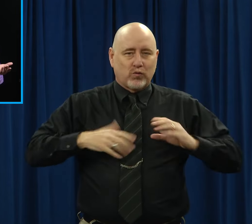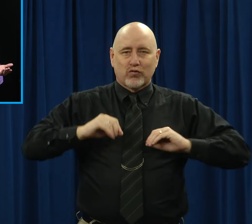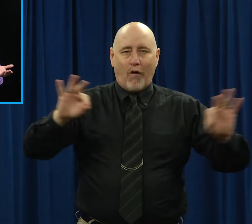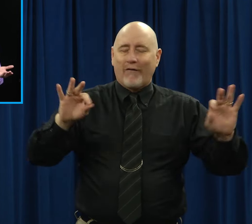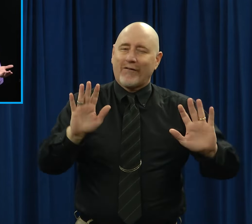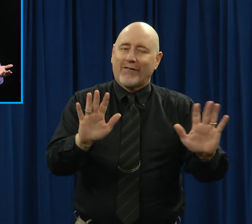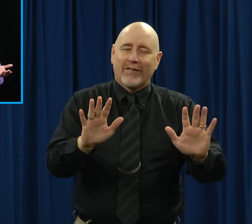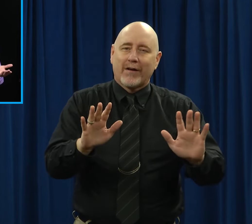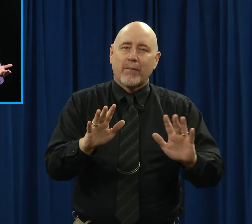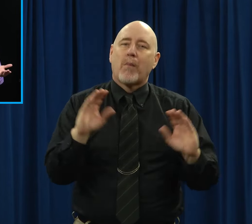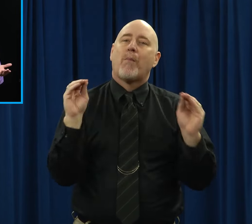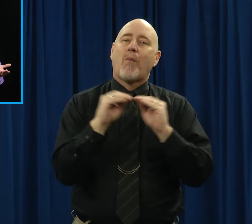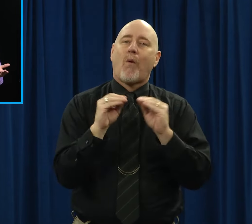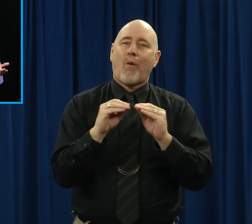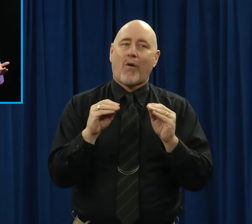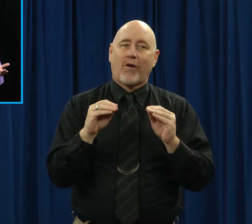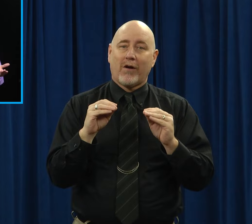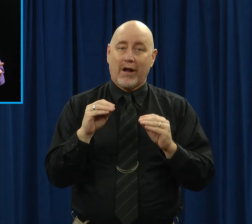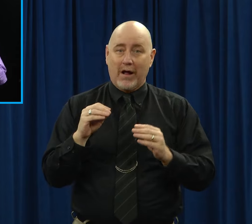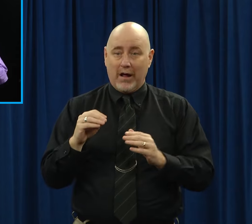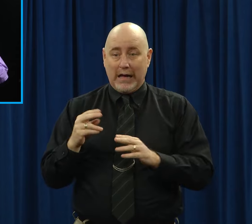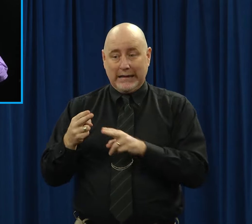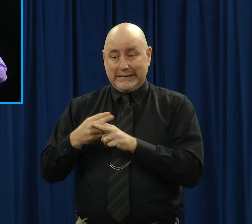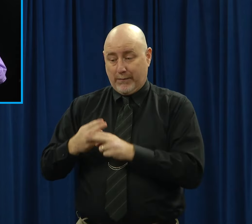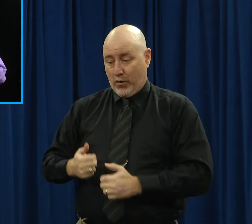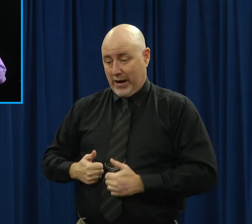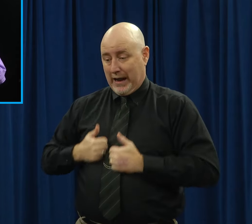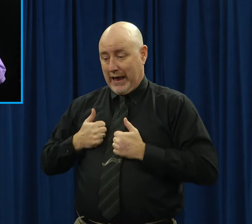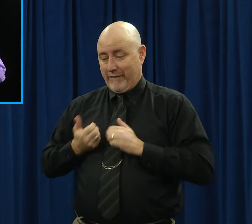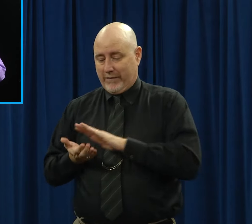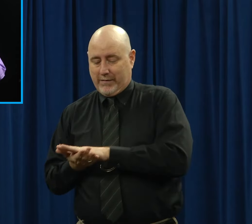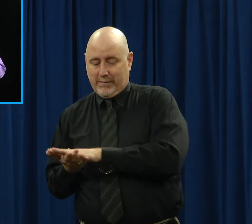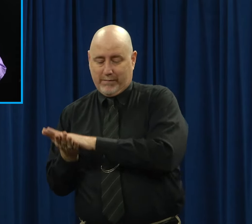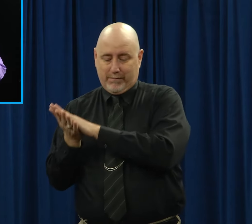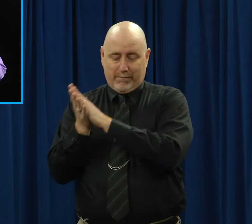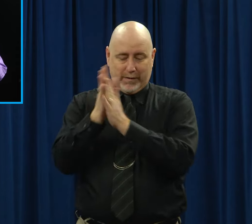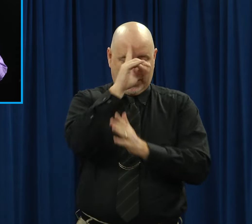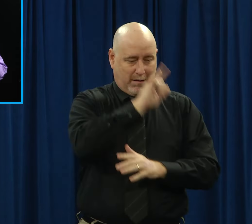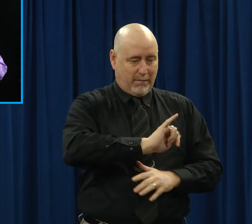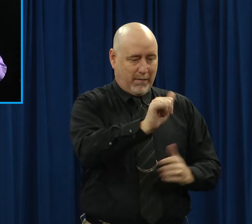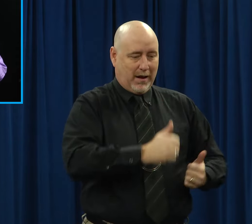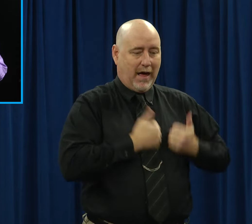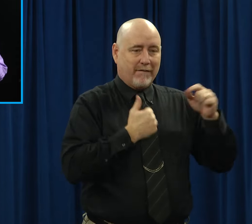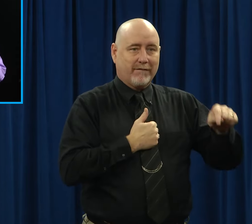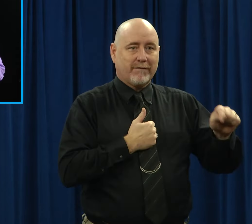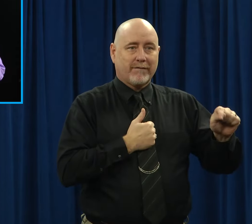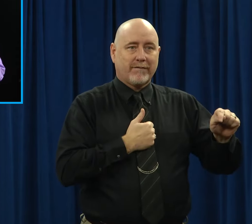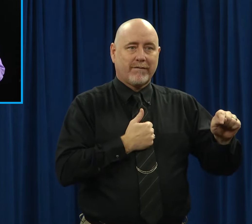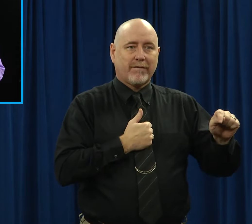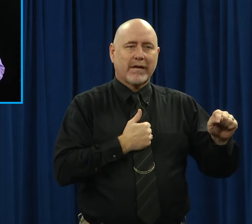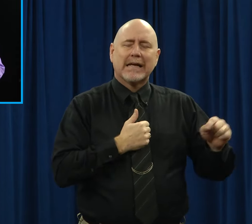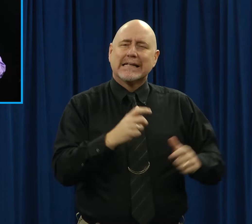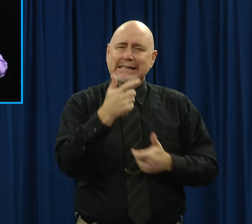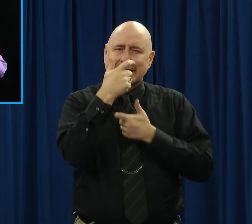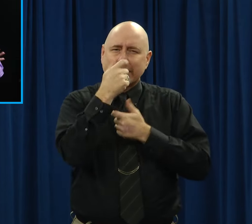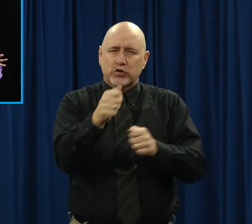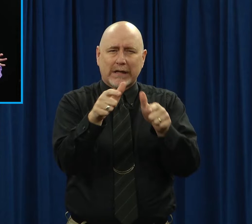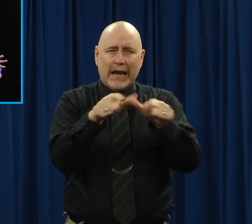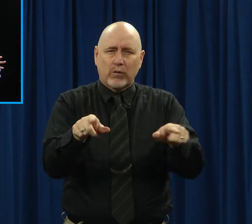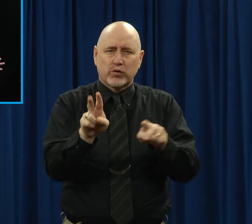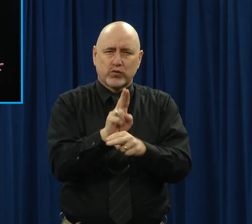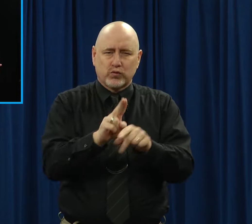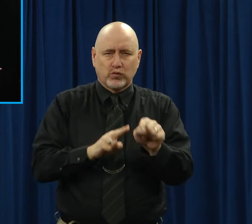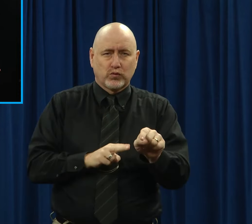be unclothed, but further clothed, that mortality may be swallowed up by life. Now, there's some